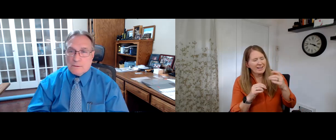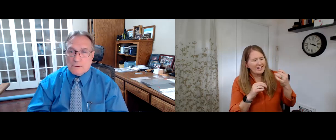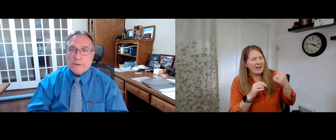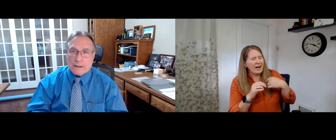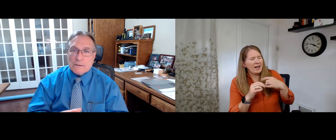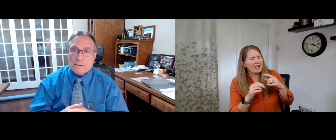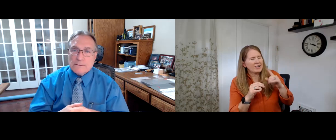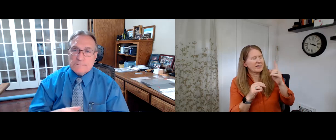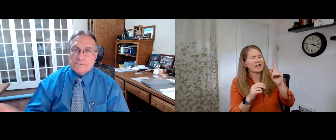Okay.